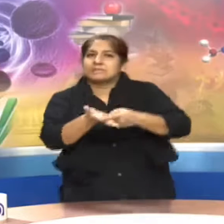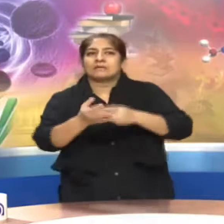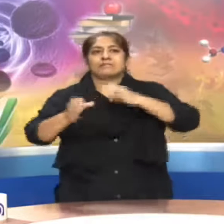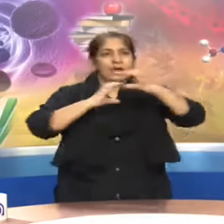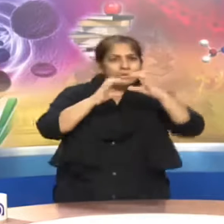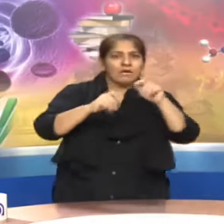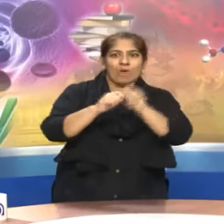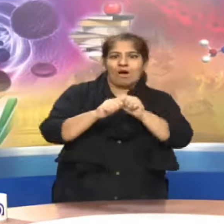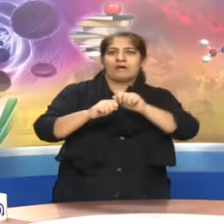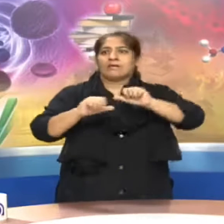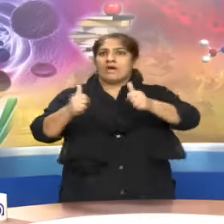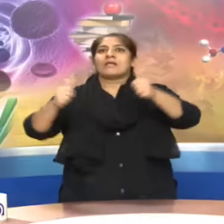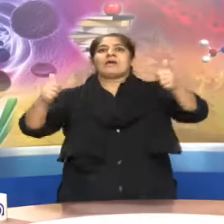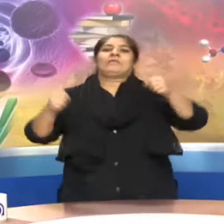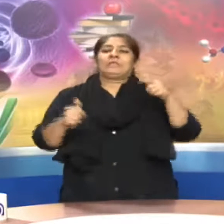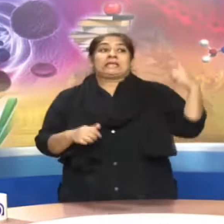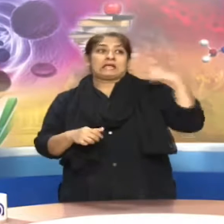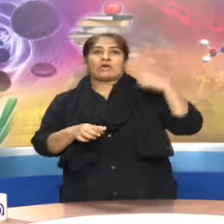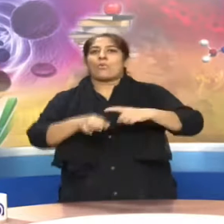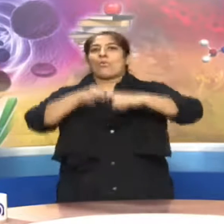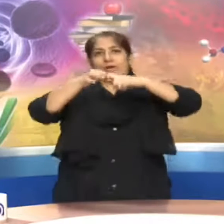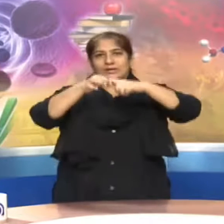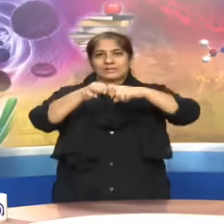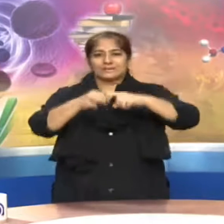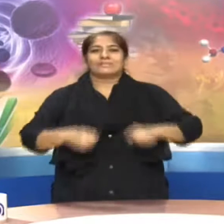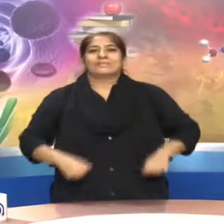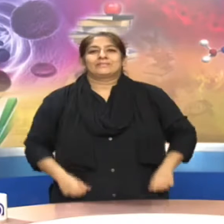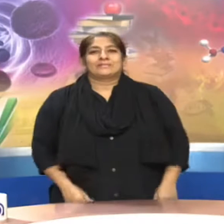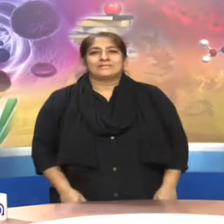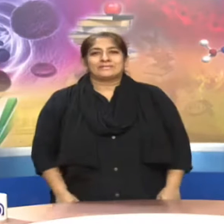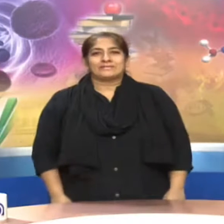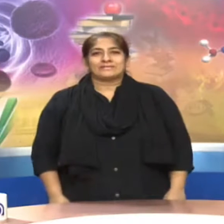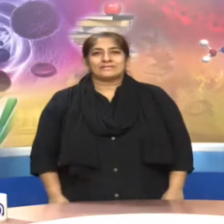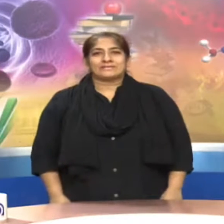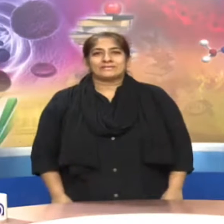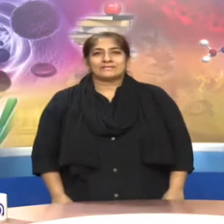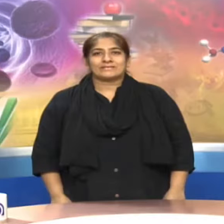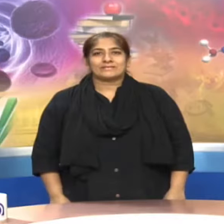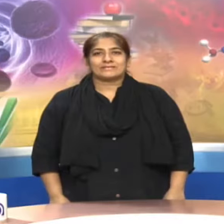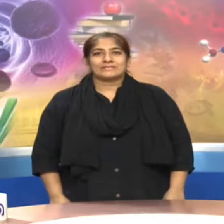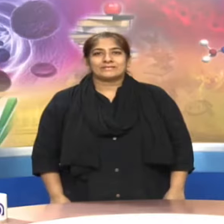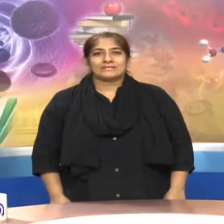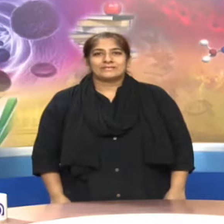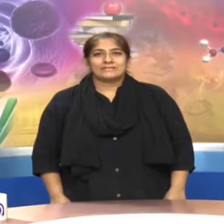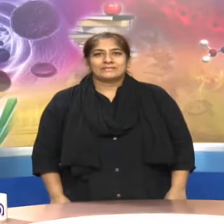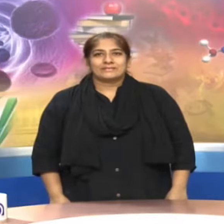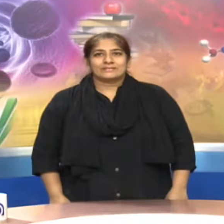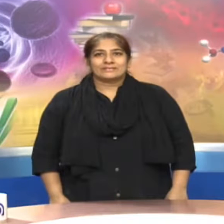and also we respect each other. There is a coordination and